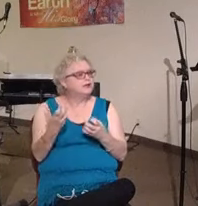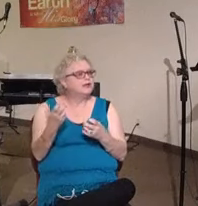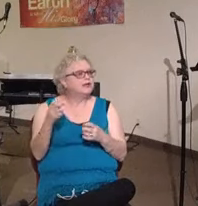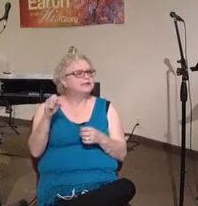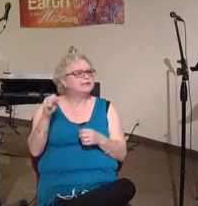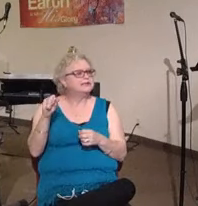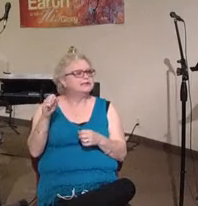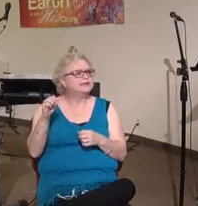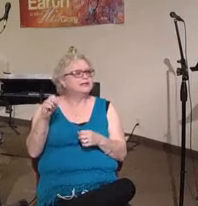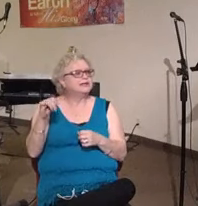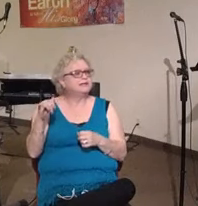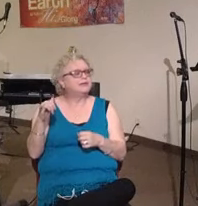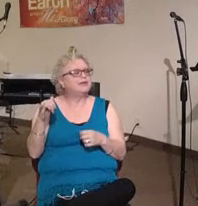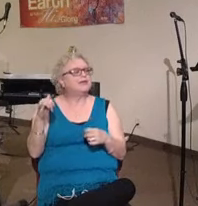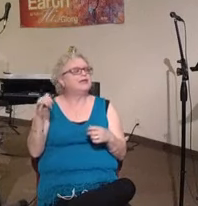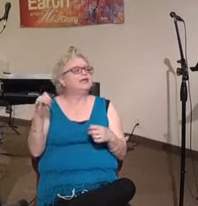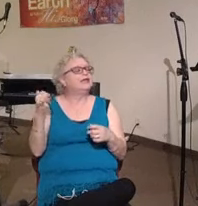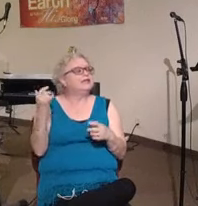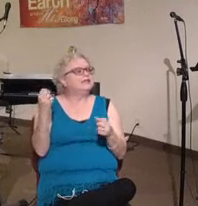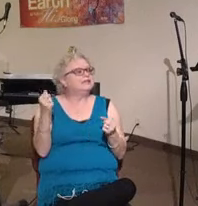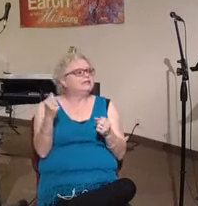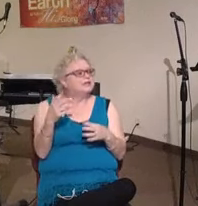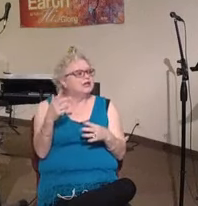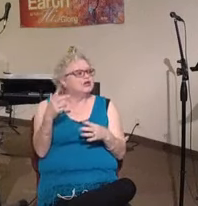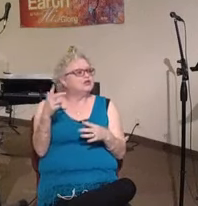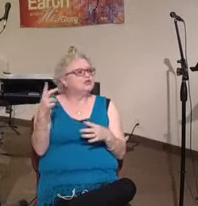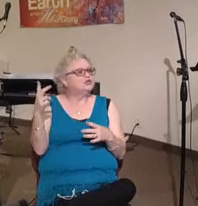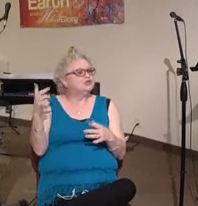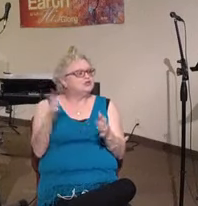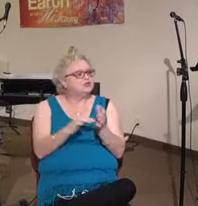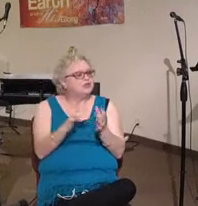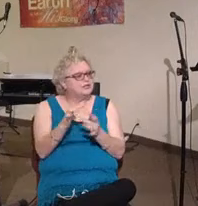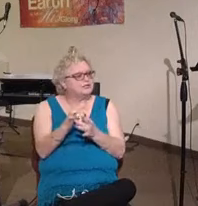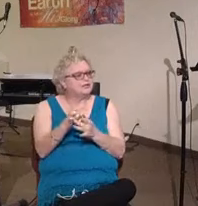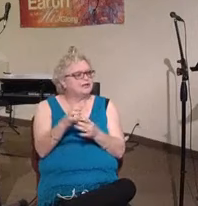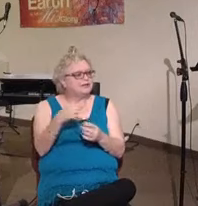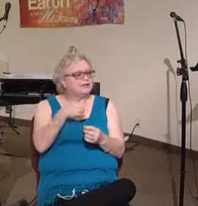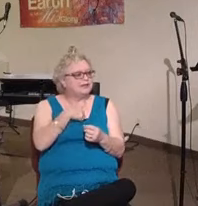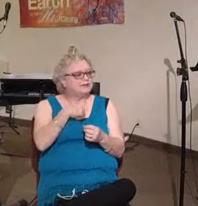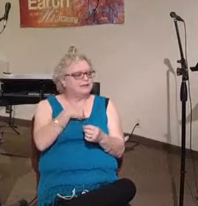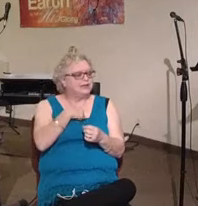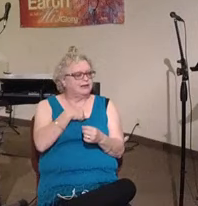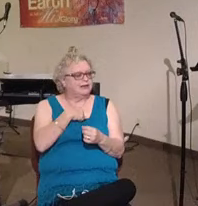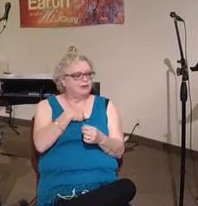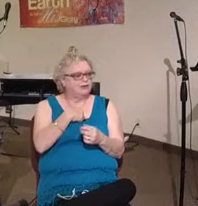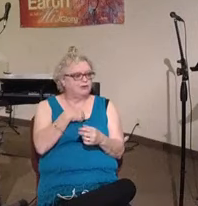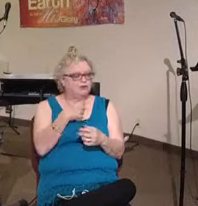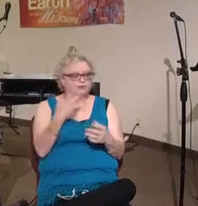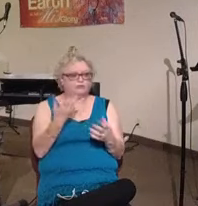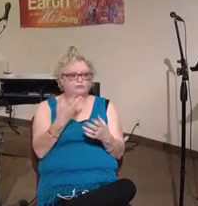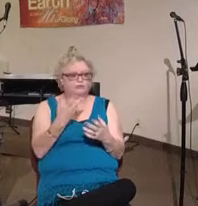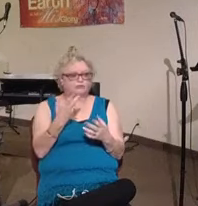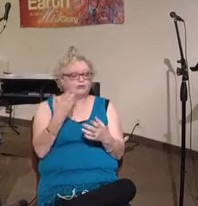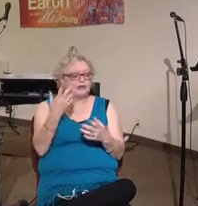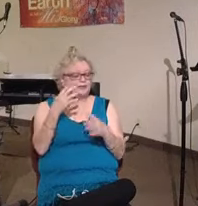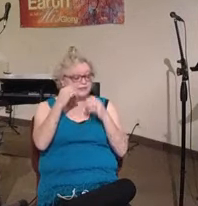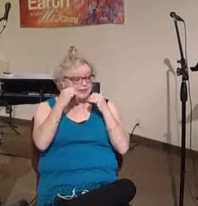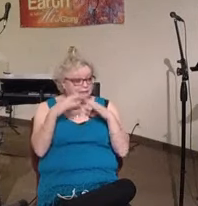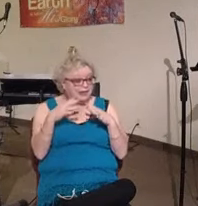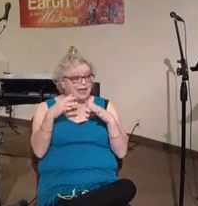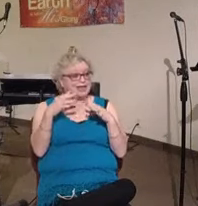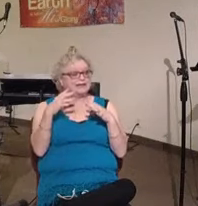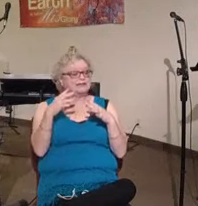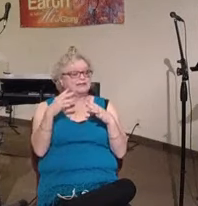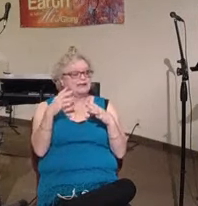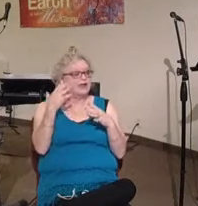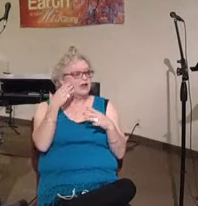He scared Jesus right into me. I was like, good lands, what's going on? He was getting blessed.